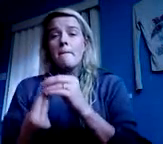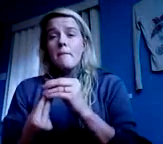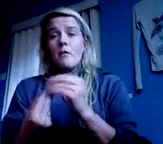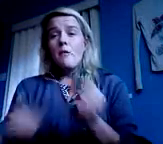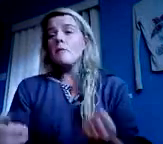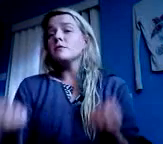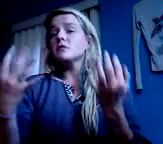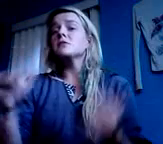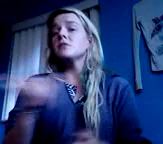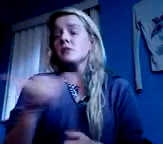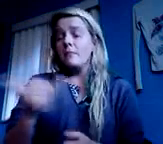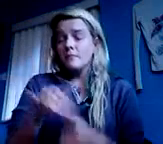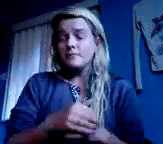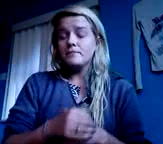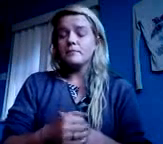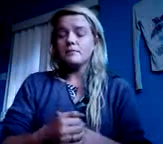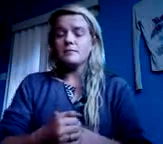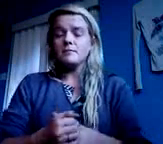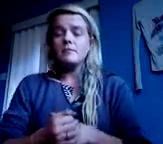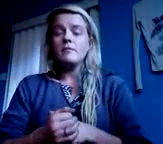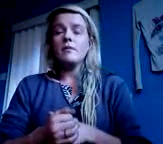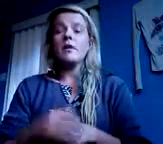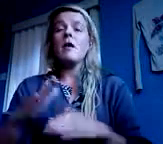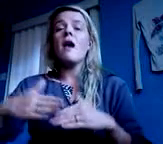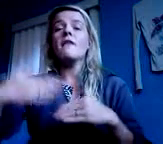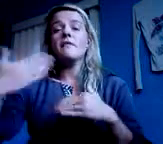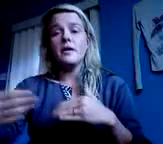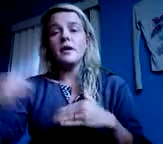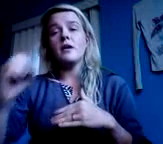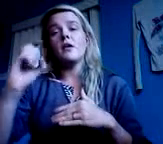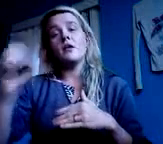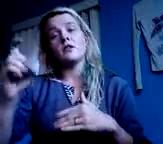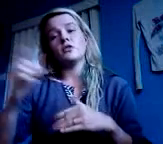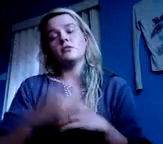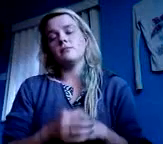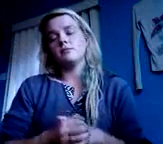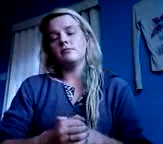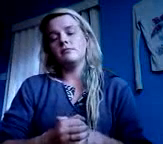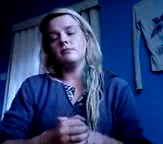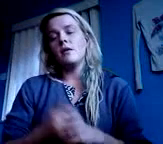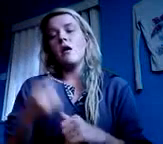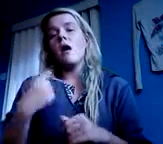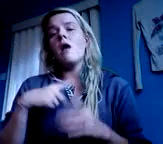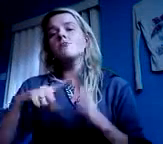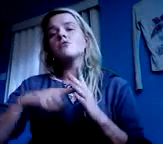done. So I'm going to arbitrarily just choose carbon to start with. So we're starting with